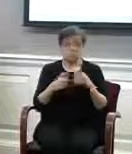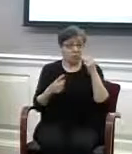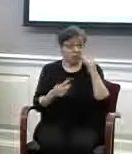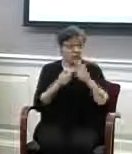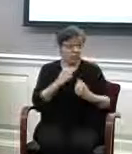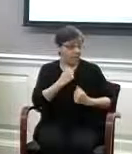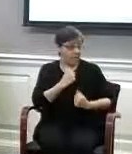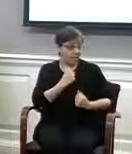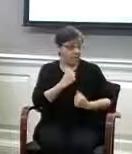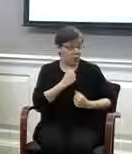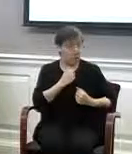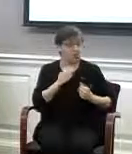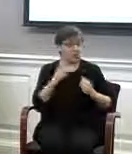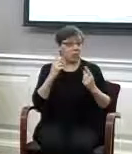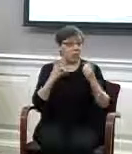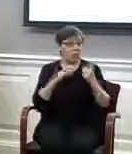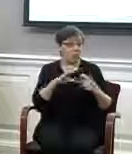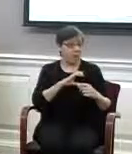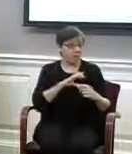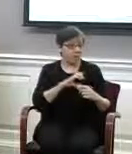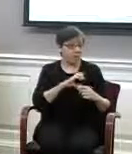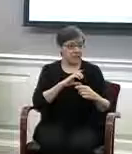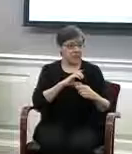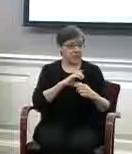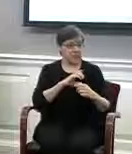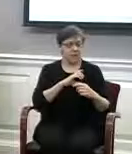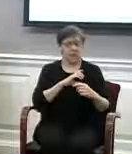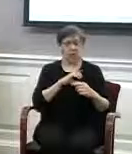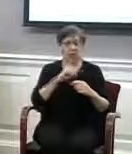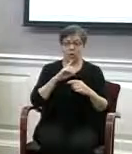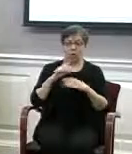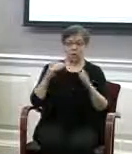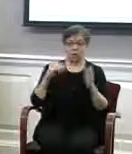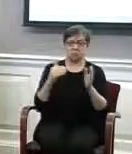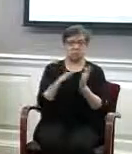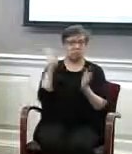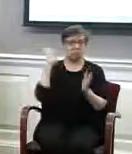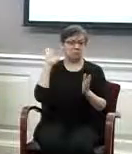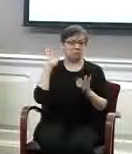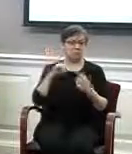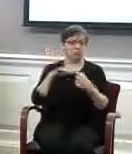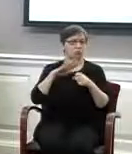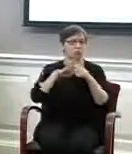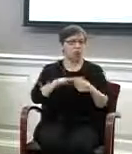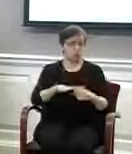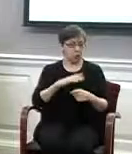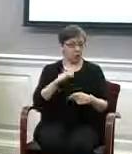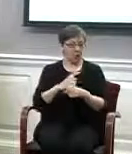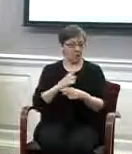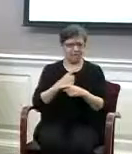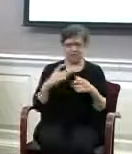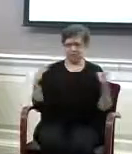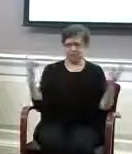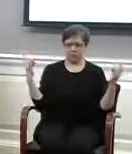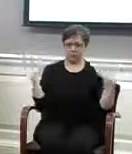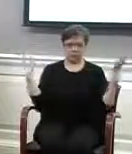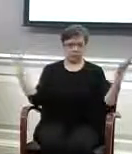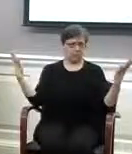military as being kind of immune to international pressure. They're kind of the